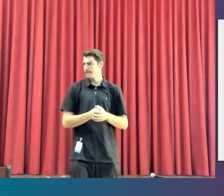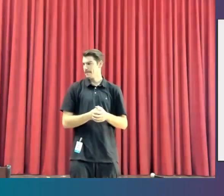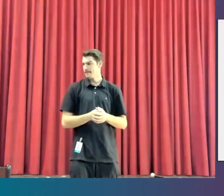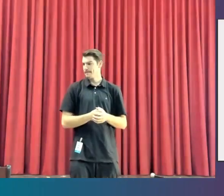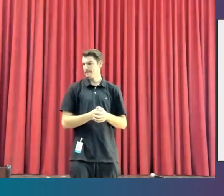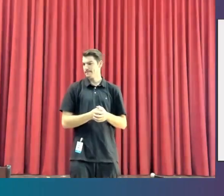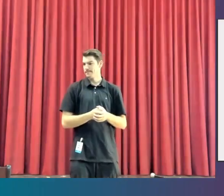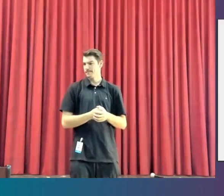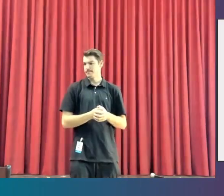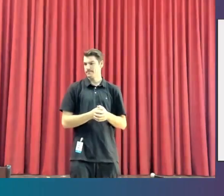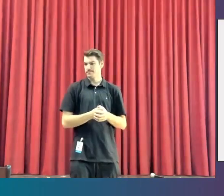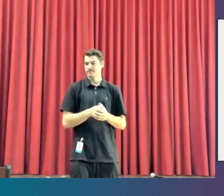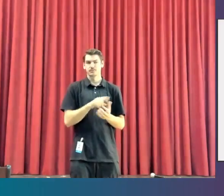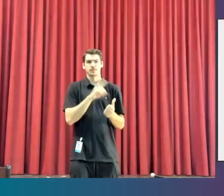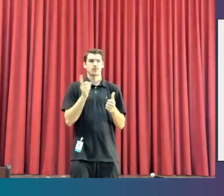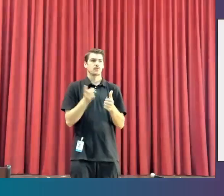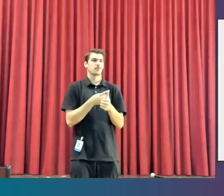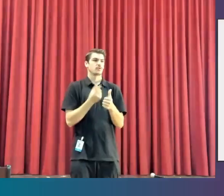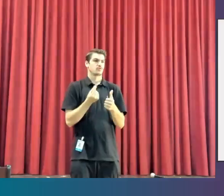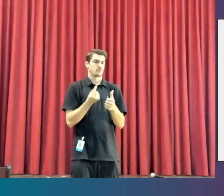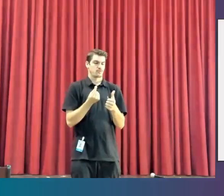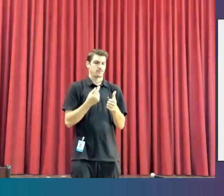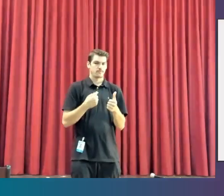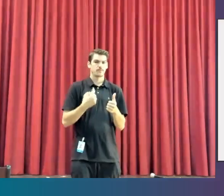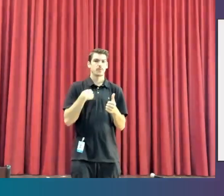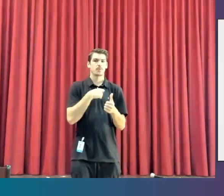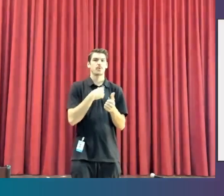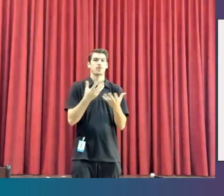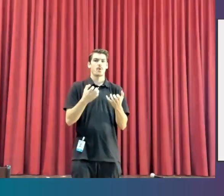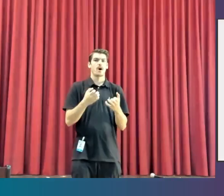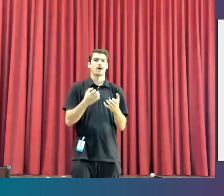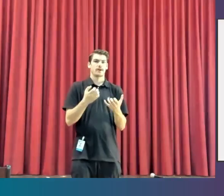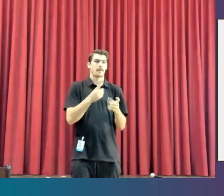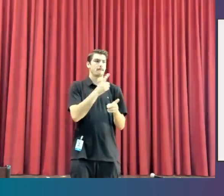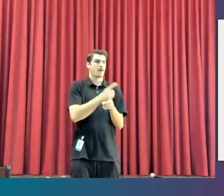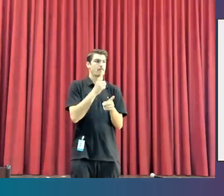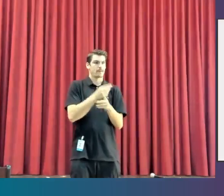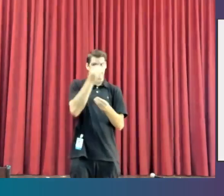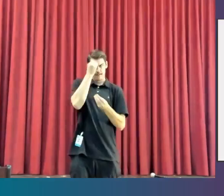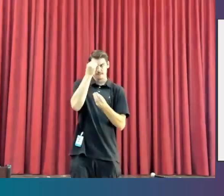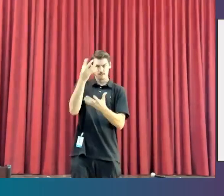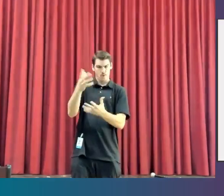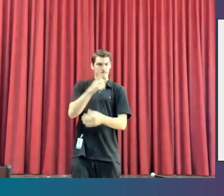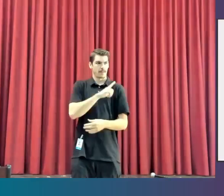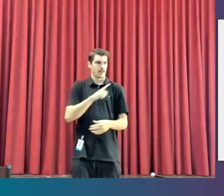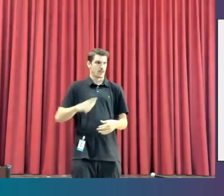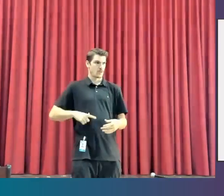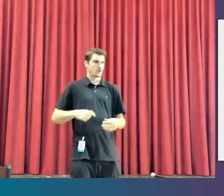So the first step that we would do is we want to properly inform the landlord of the